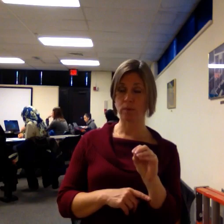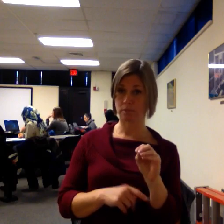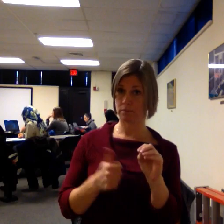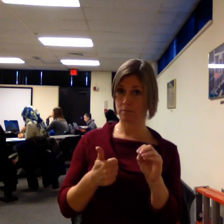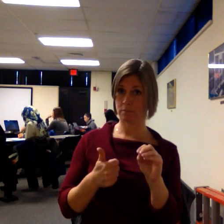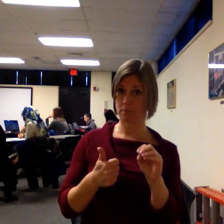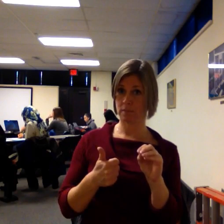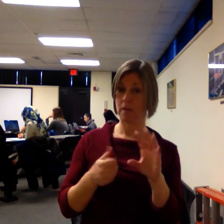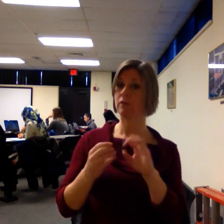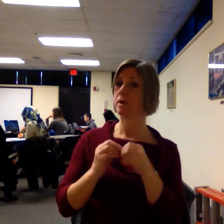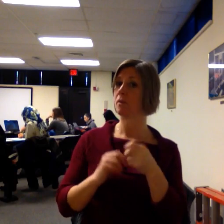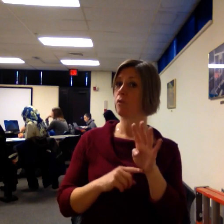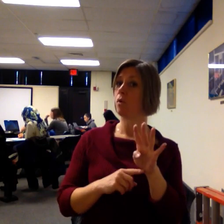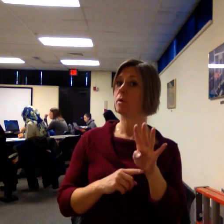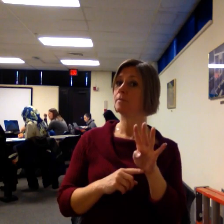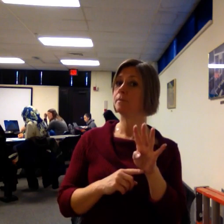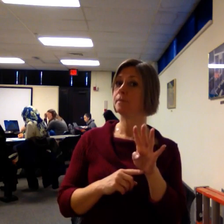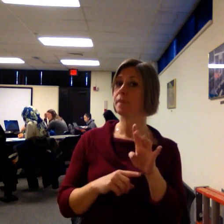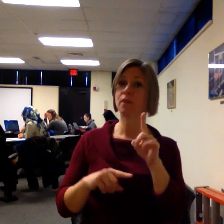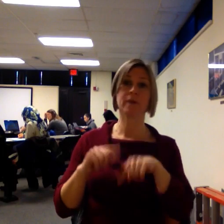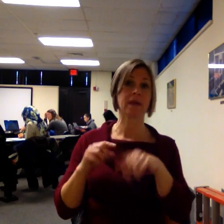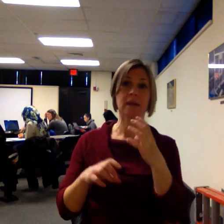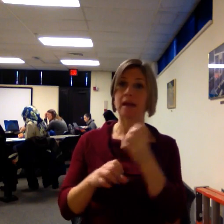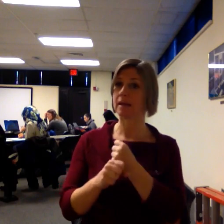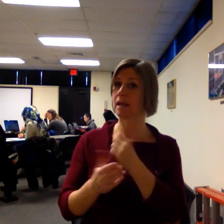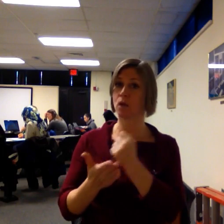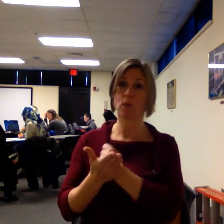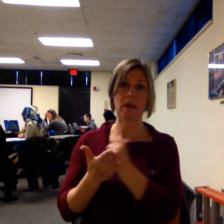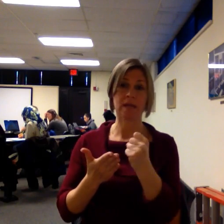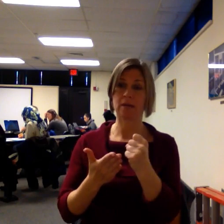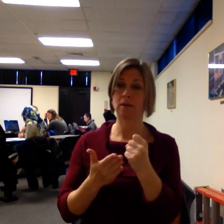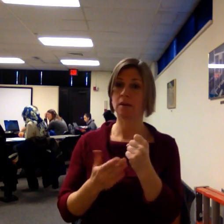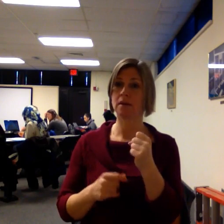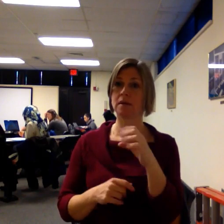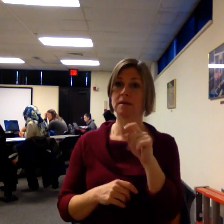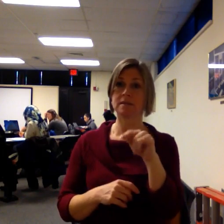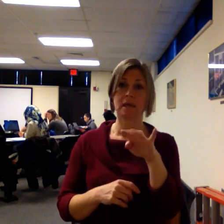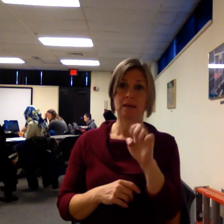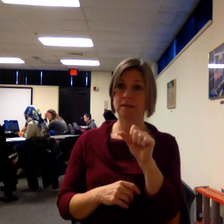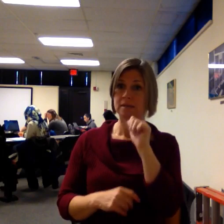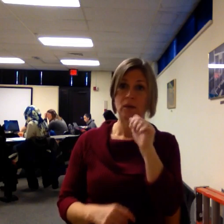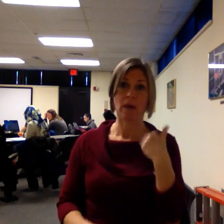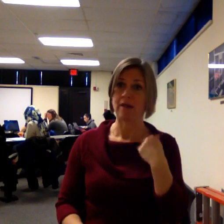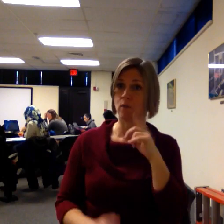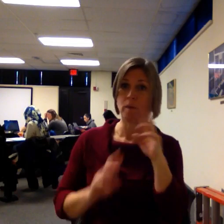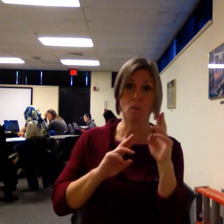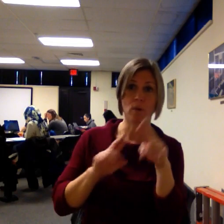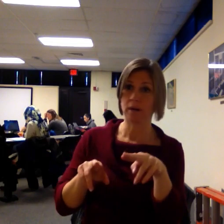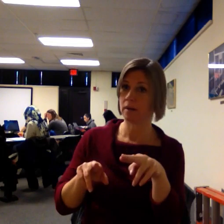That's number 4. You can't get credit sales. They don't have to report that.